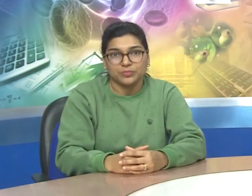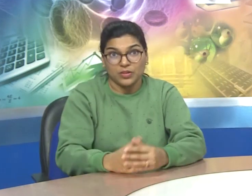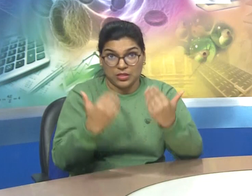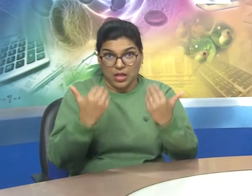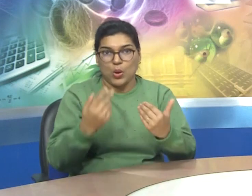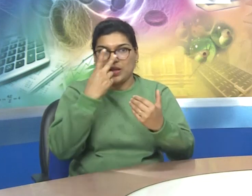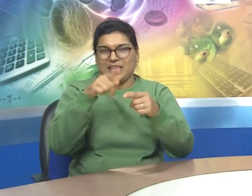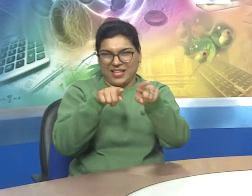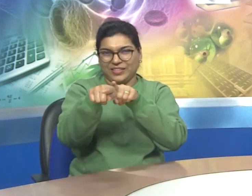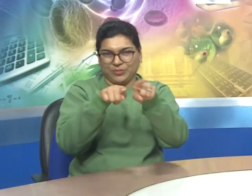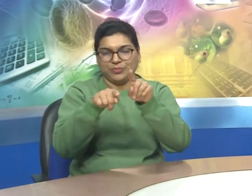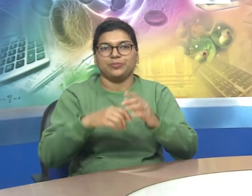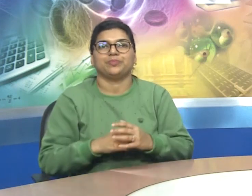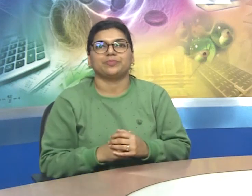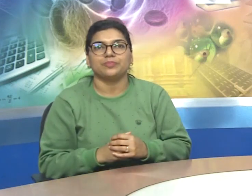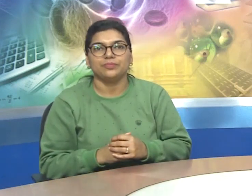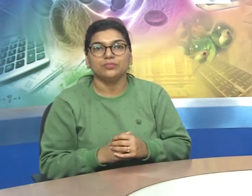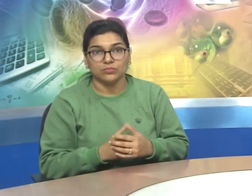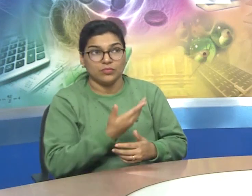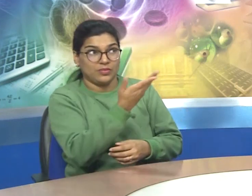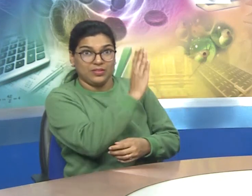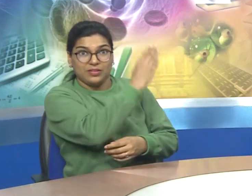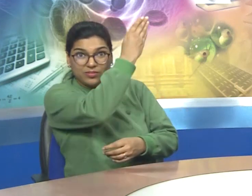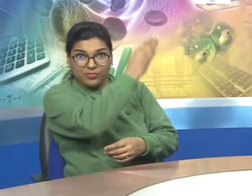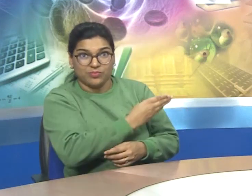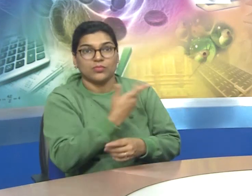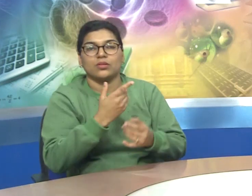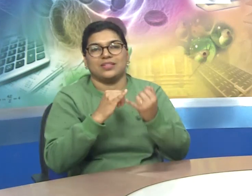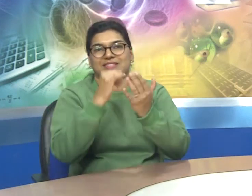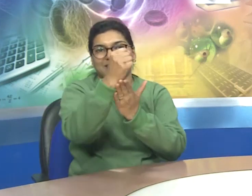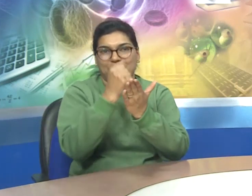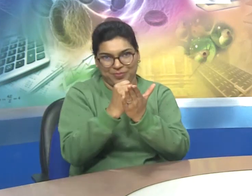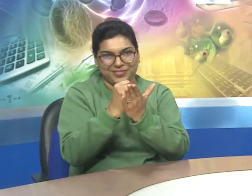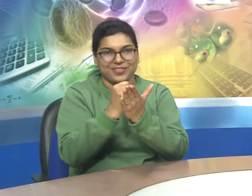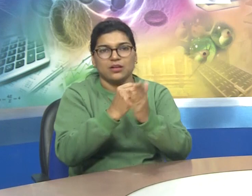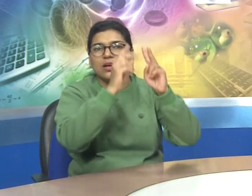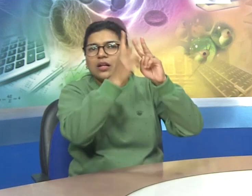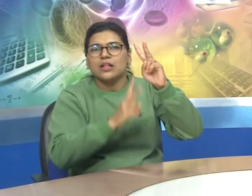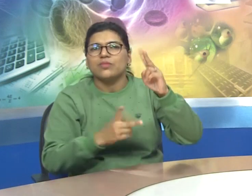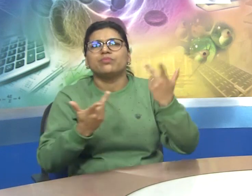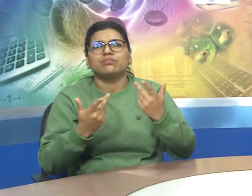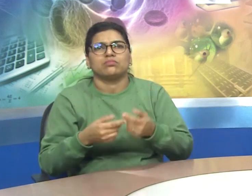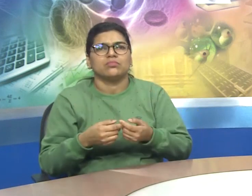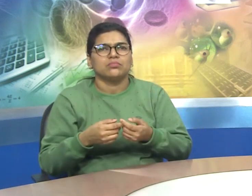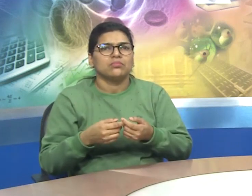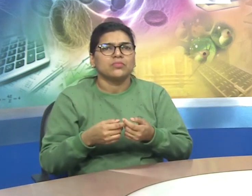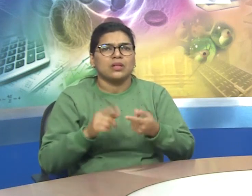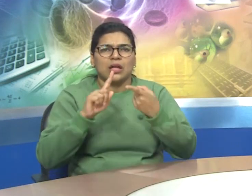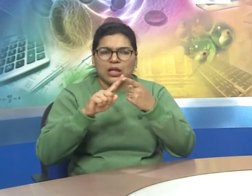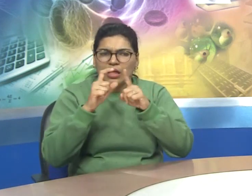Now here on screen you can see examples. On the one side, in one column, you can see the subject's